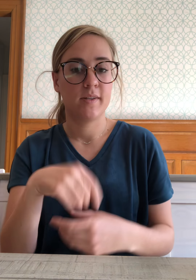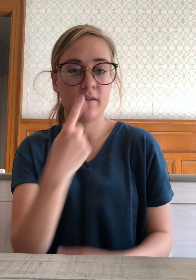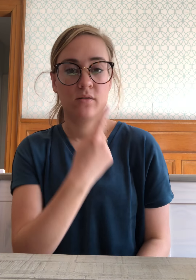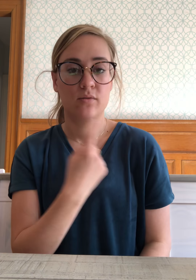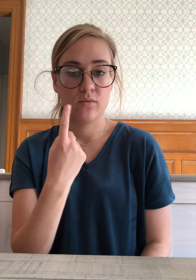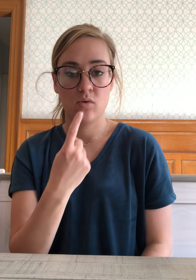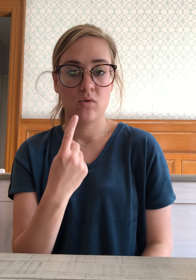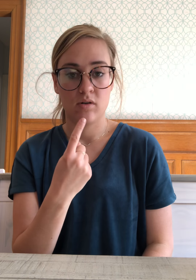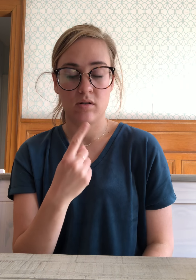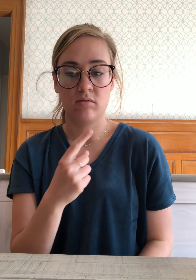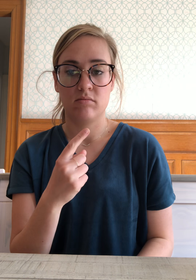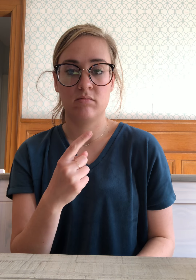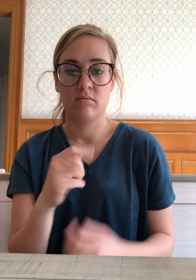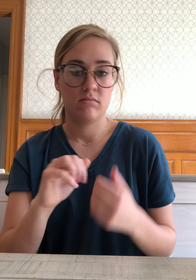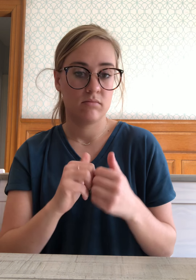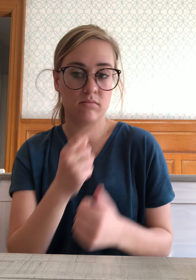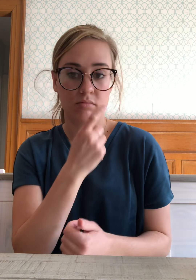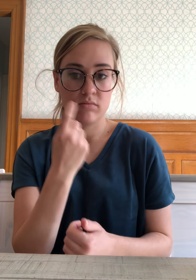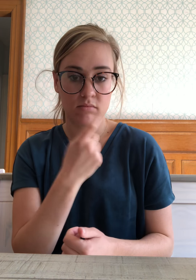the basal bone and overlying soft tissue,